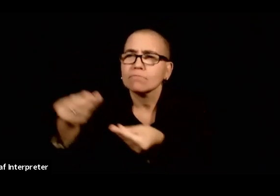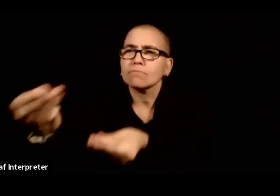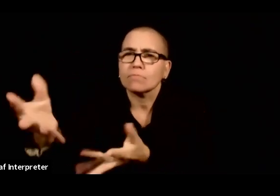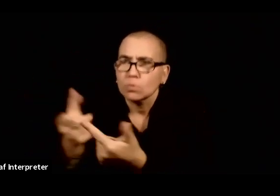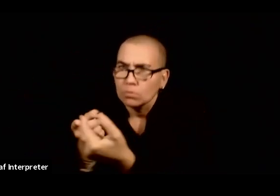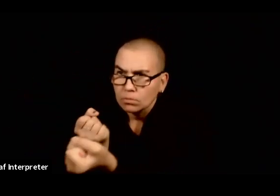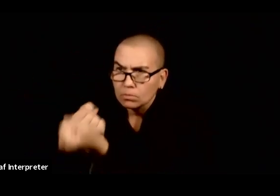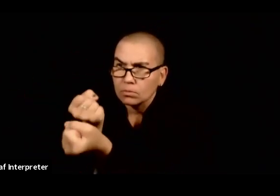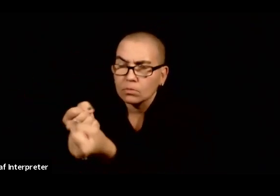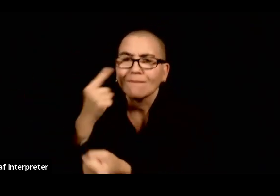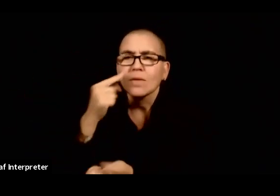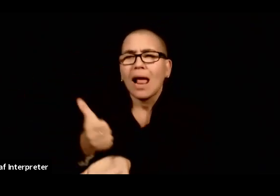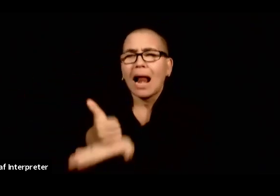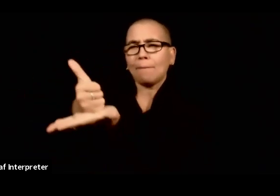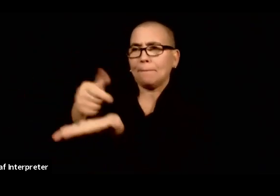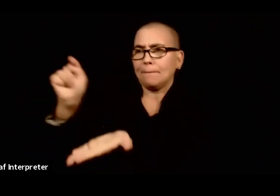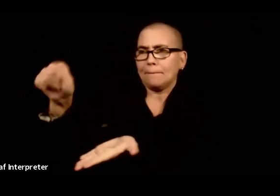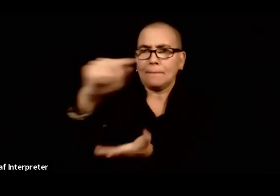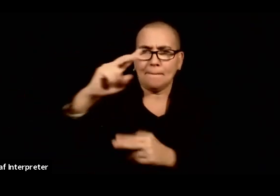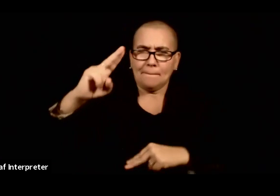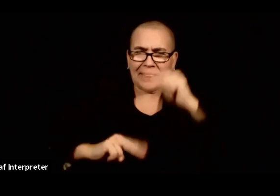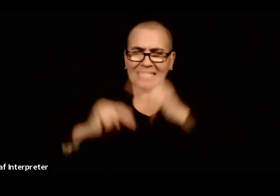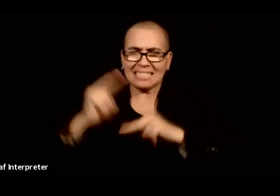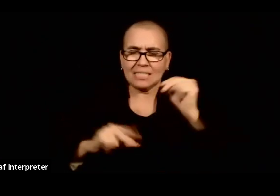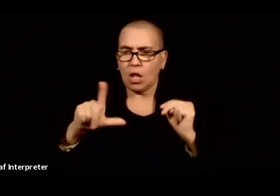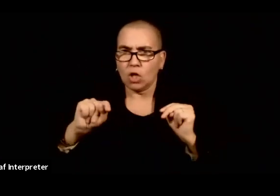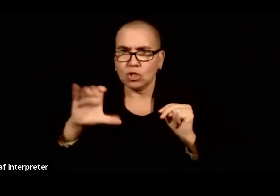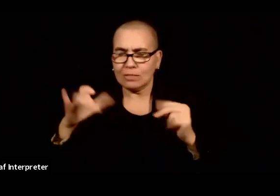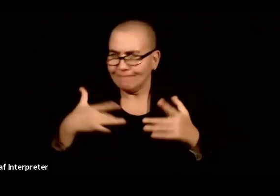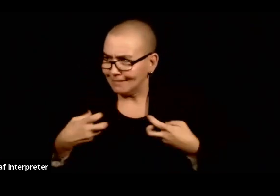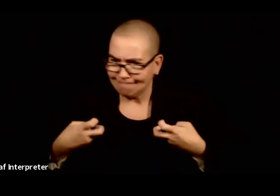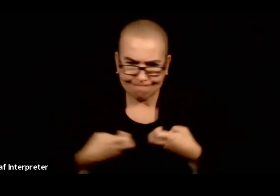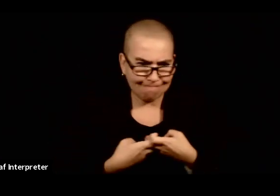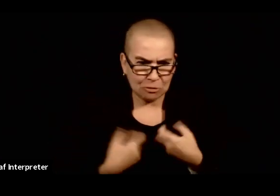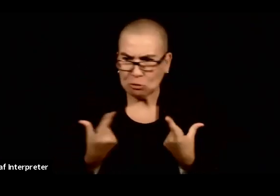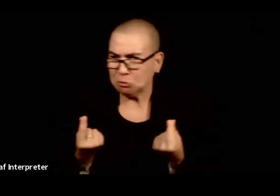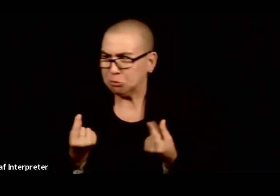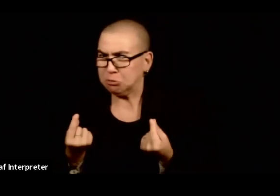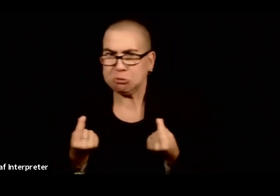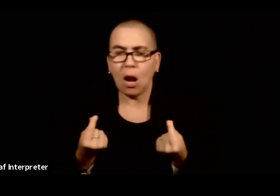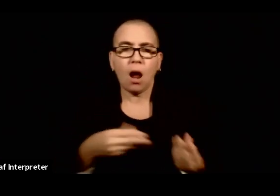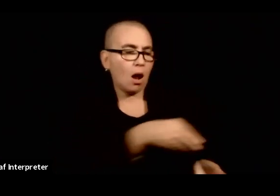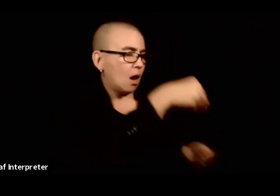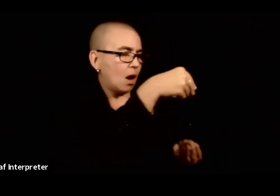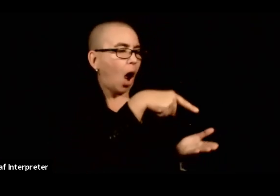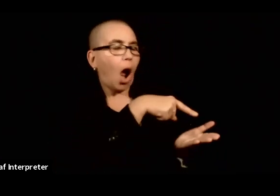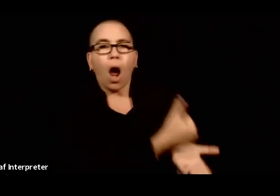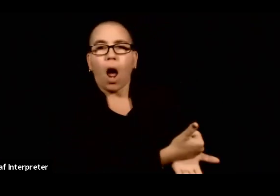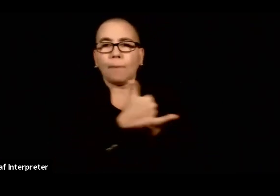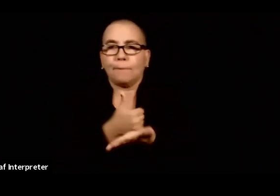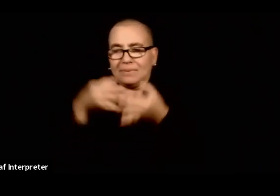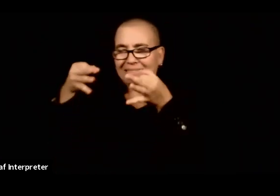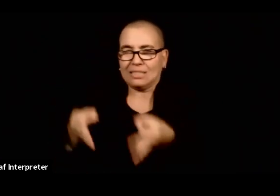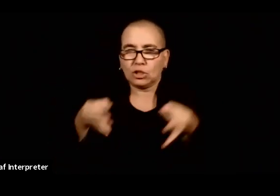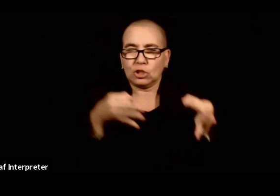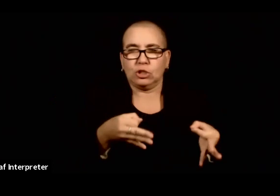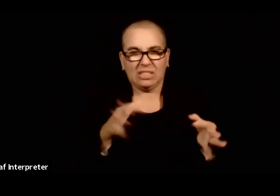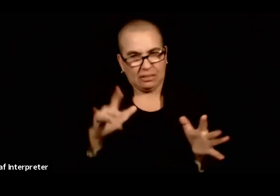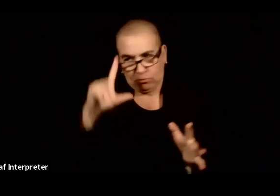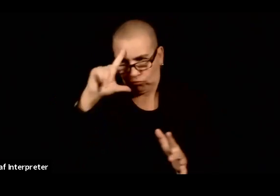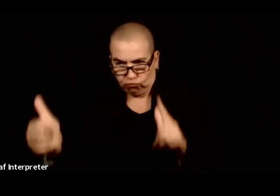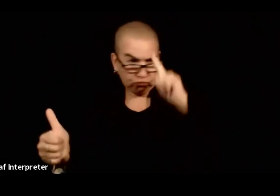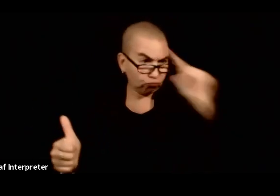of it is very situation dependent. One last thing, I was just